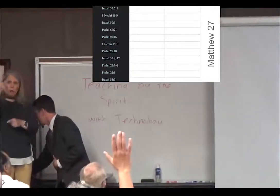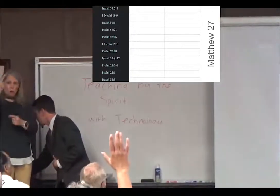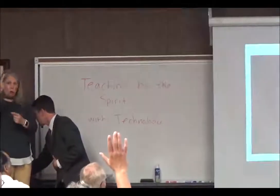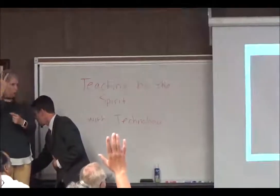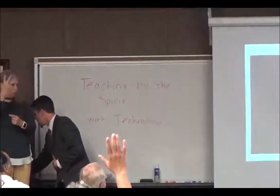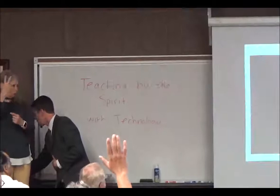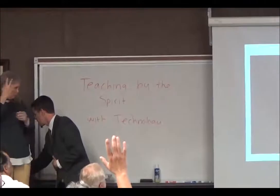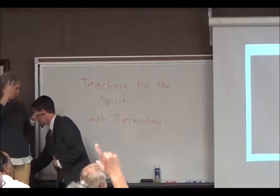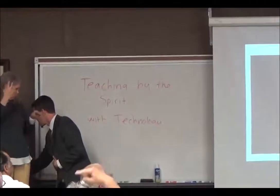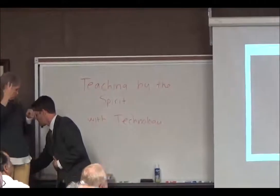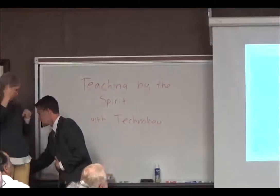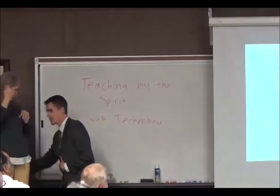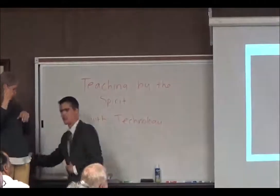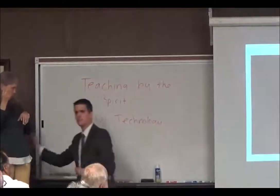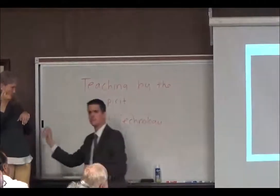it.